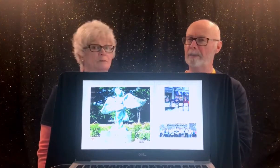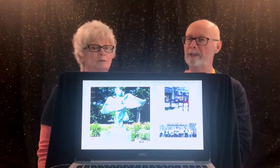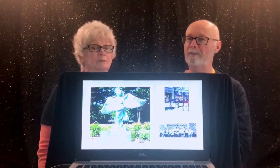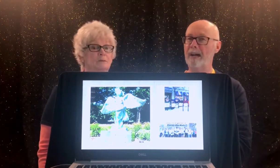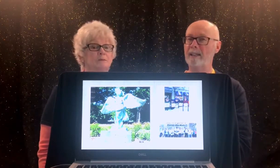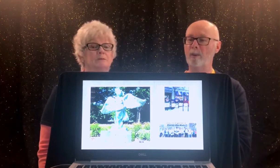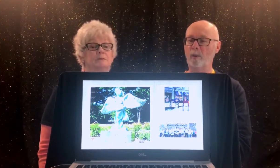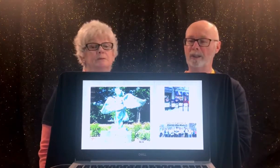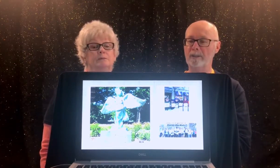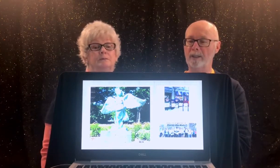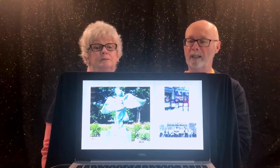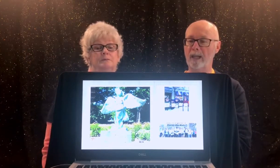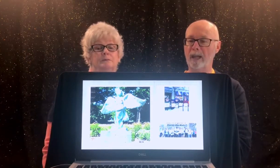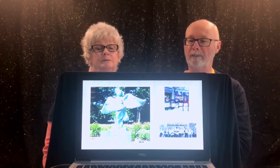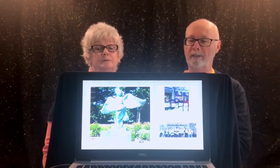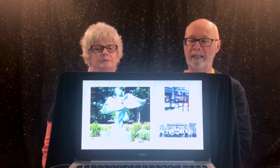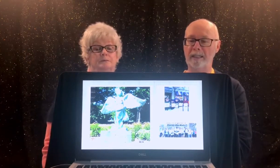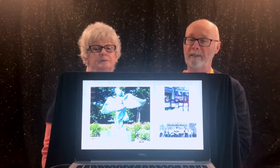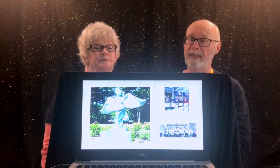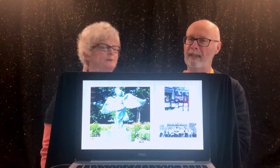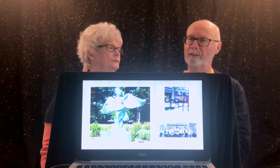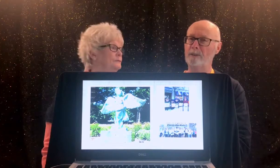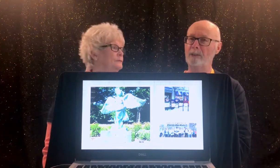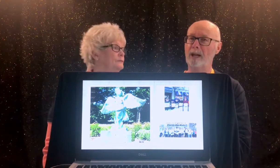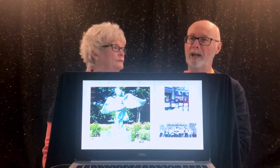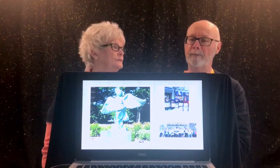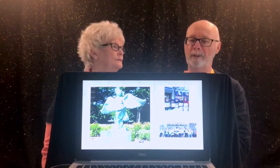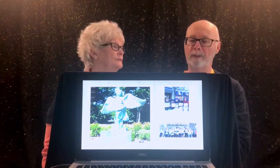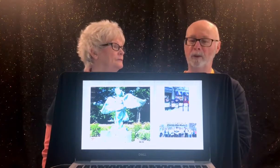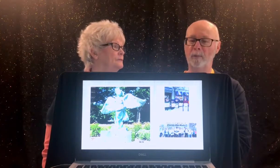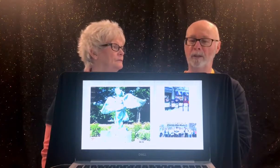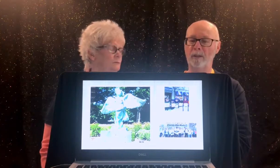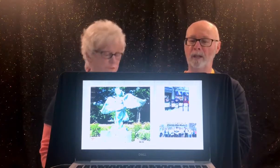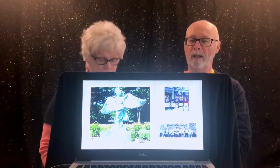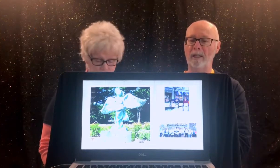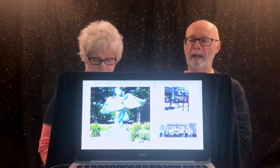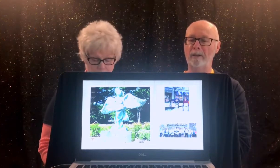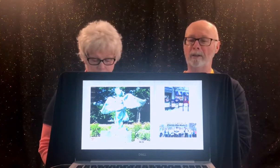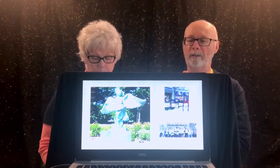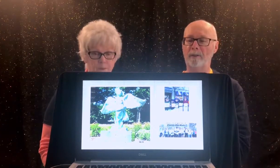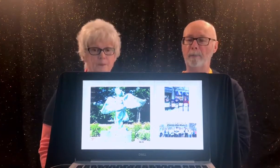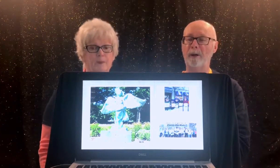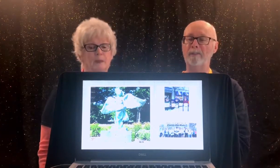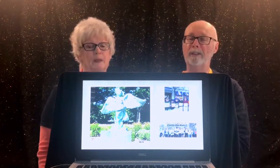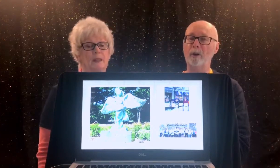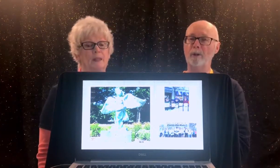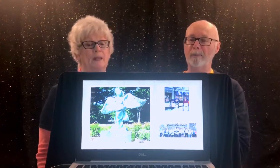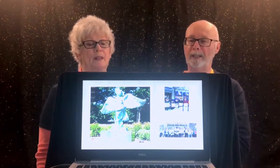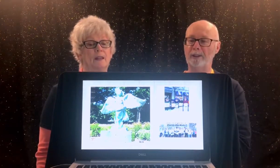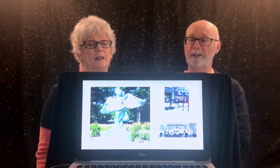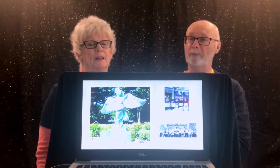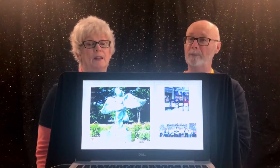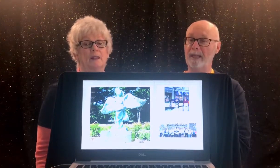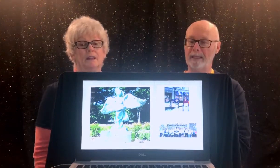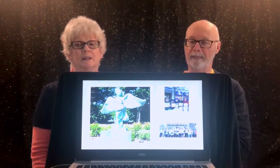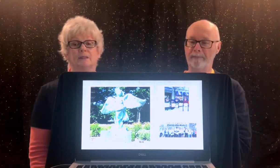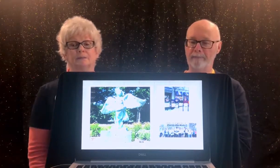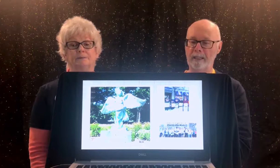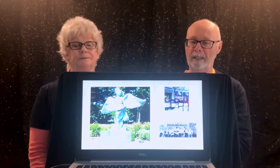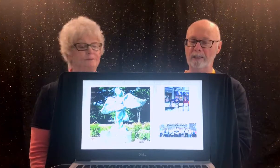his vital organs alive. That extra time in the coma allowed for perfect donor matches to be made.